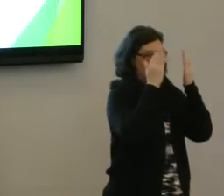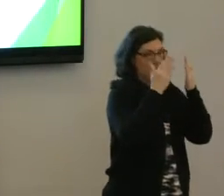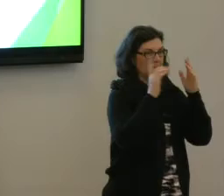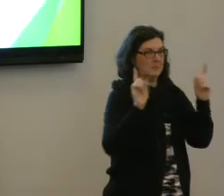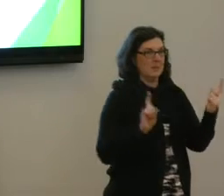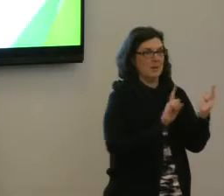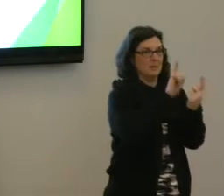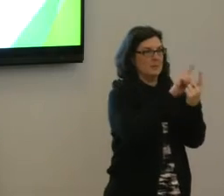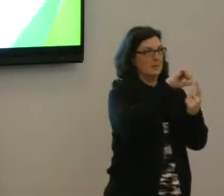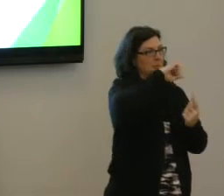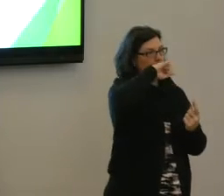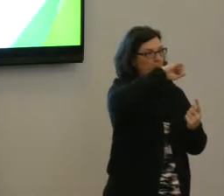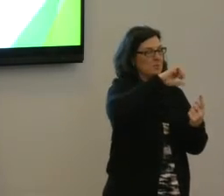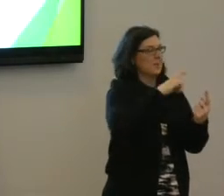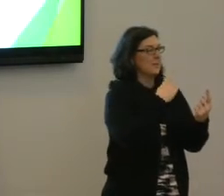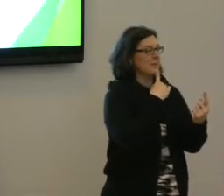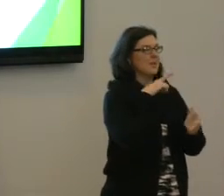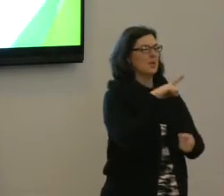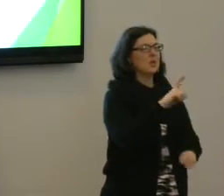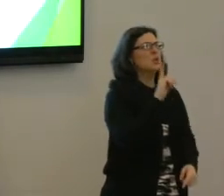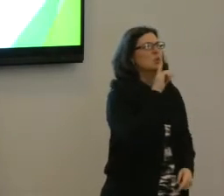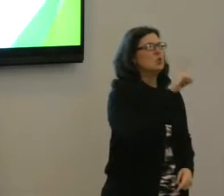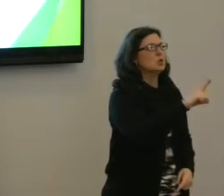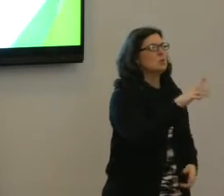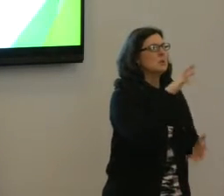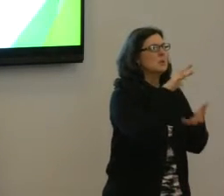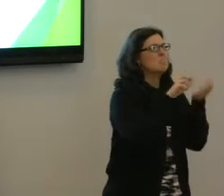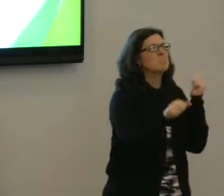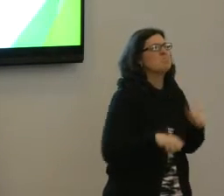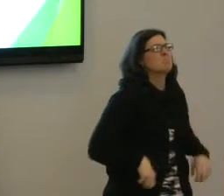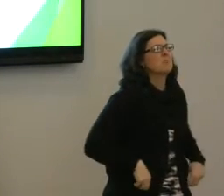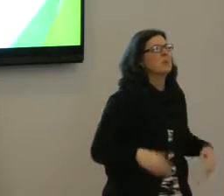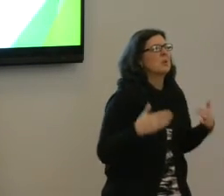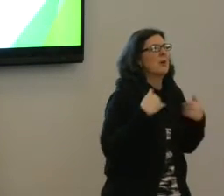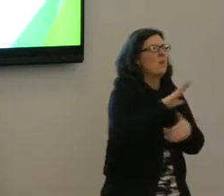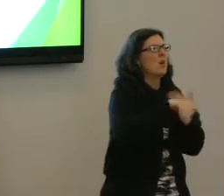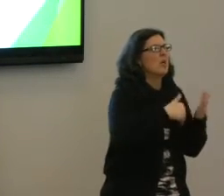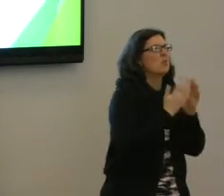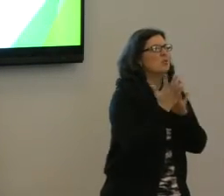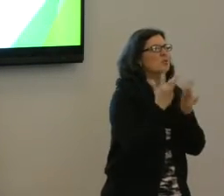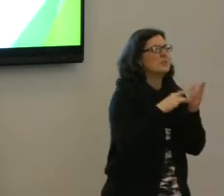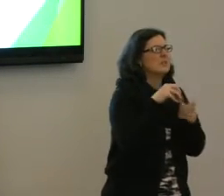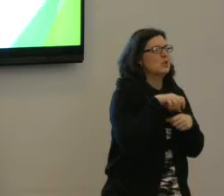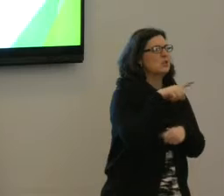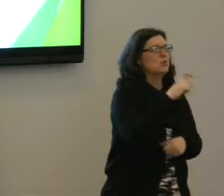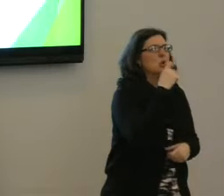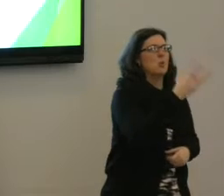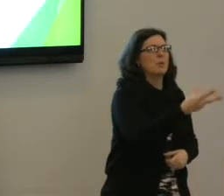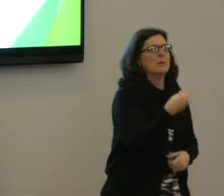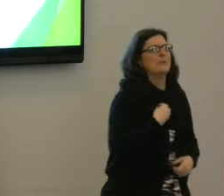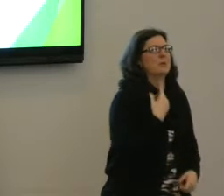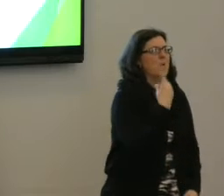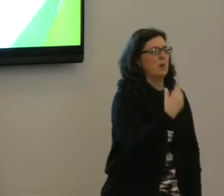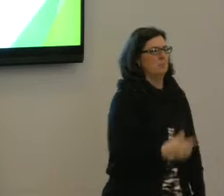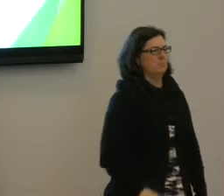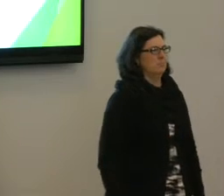said, "You know, you're just really stingy. You got all those Jesuses in you and you won't give me one of them."